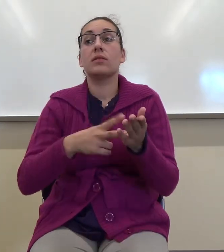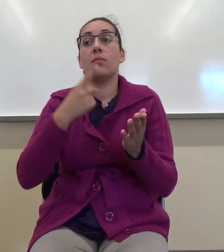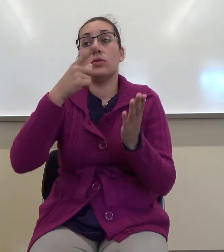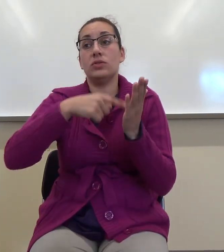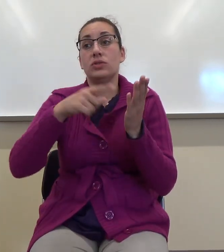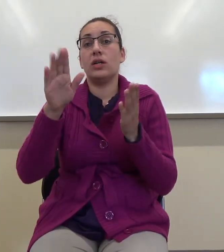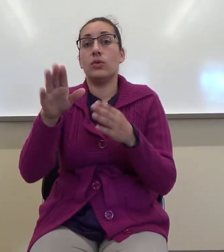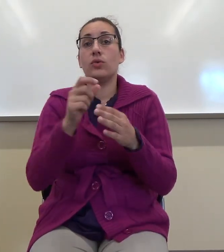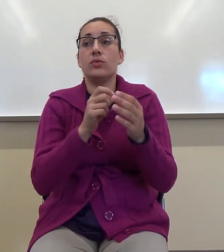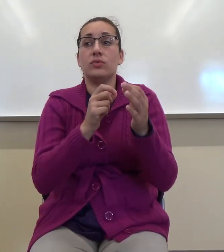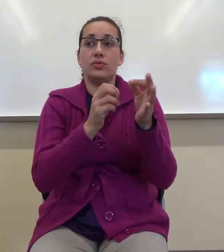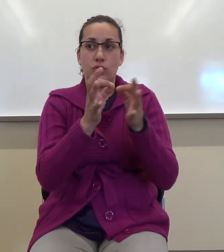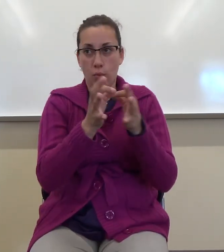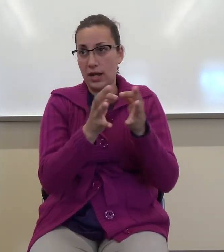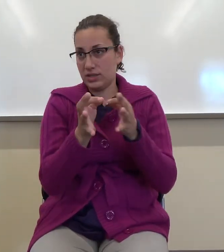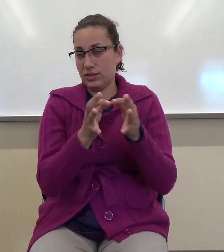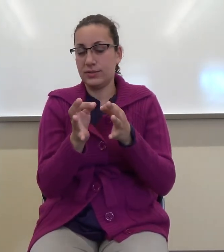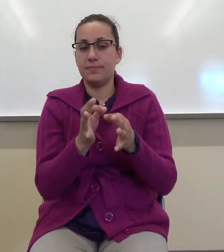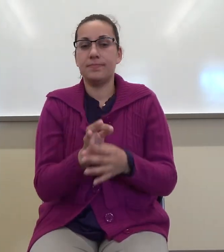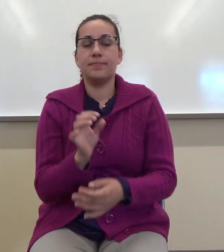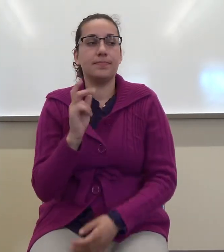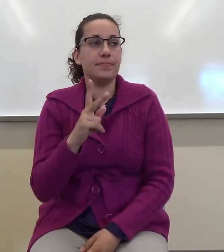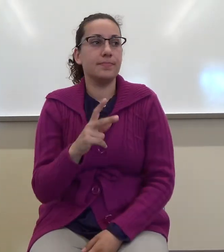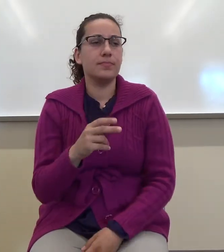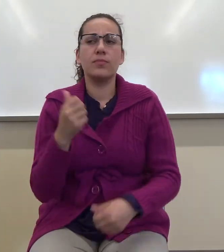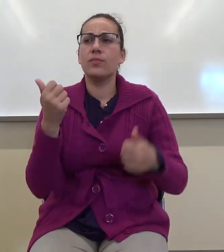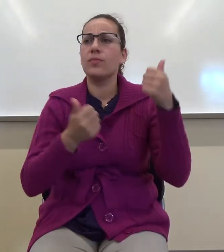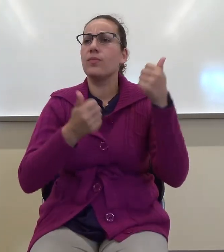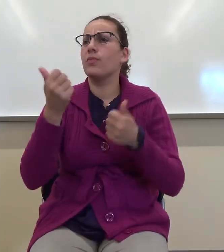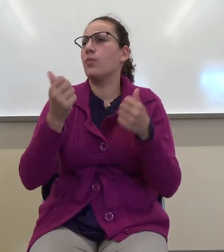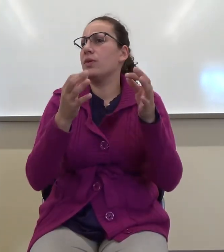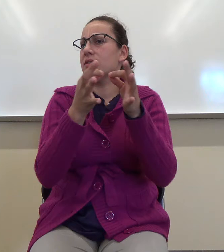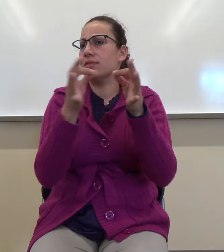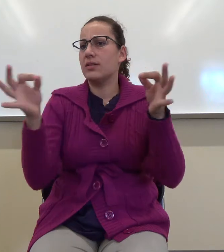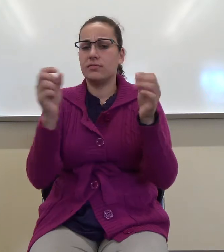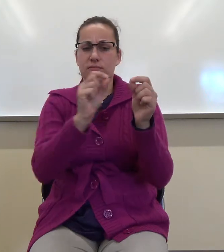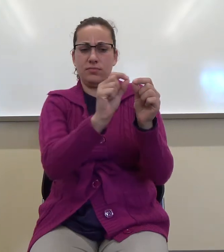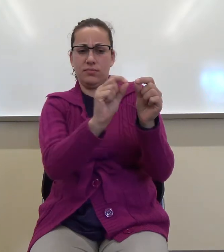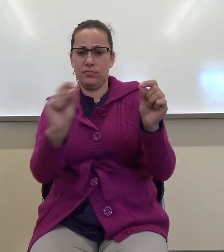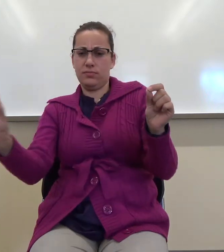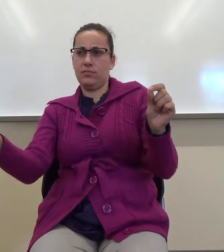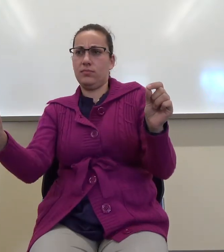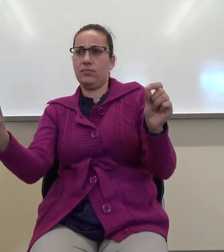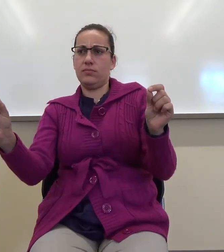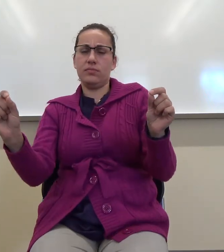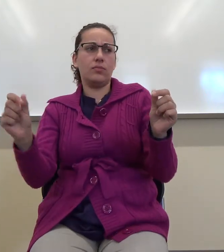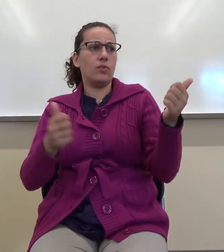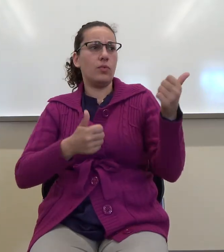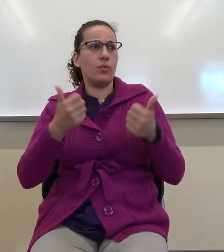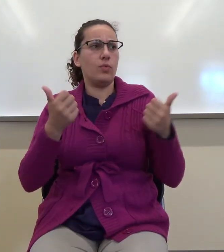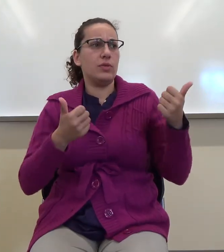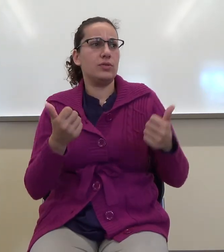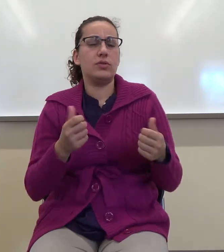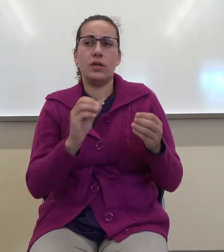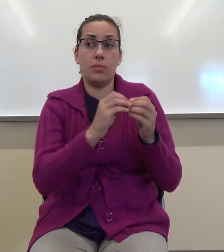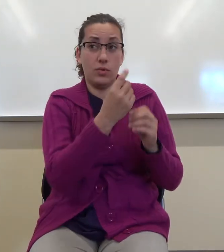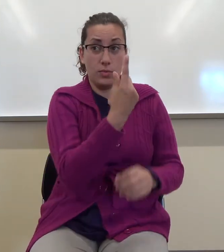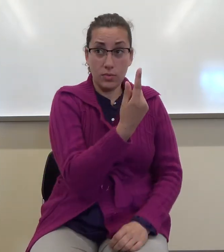So which sentence do I underline to show that I see what the topic sentence is? Number one.